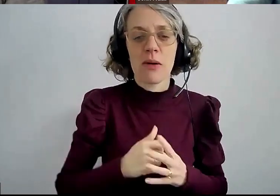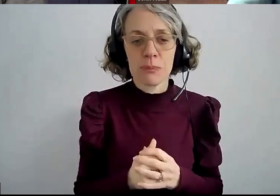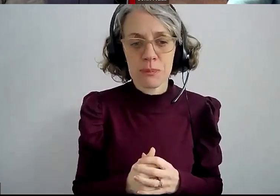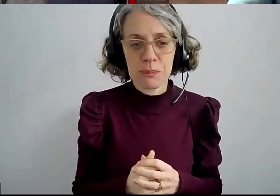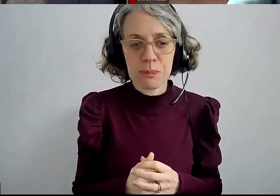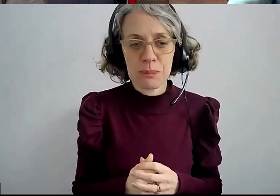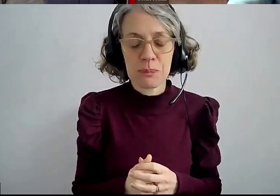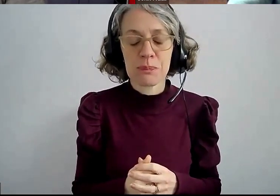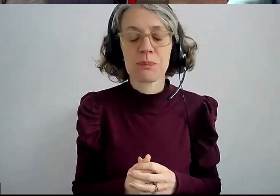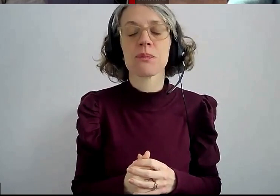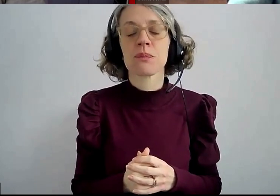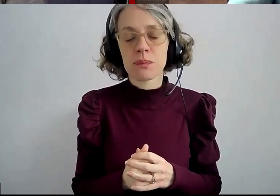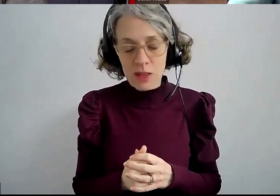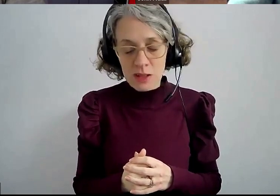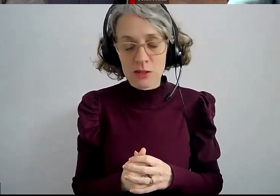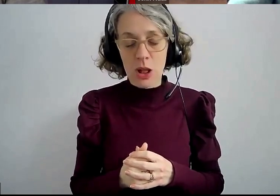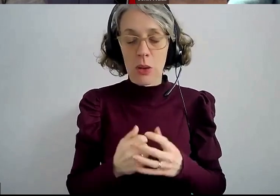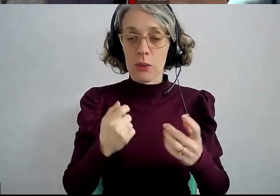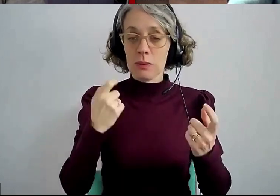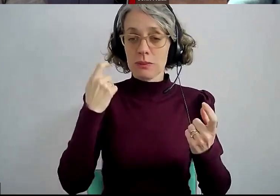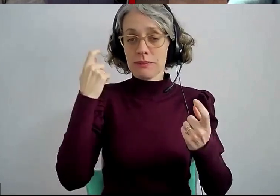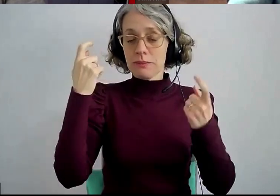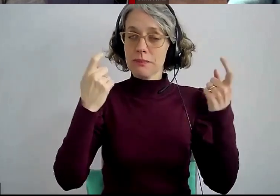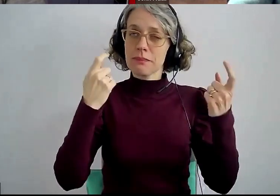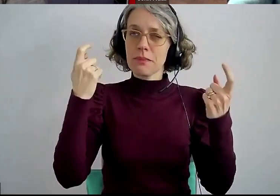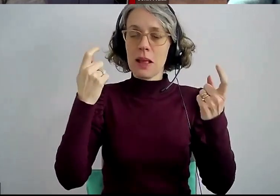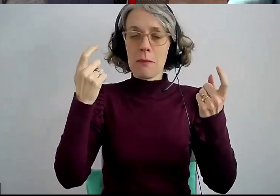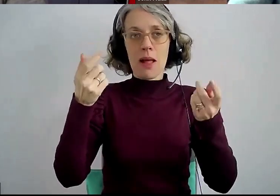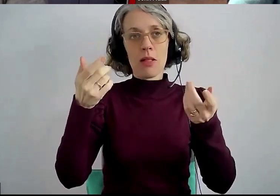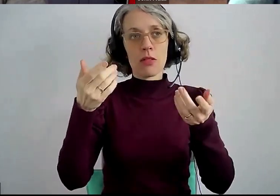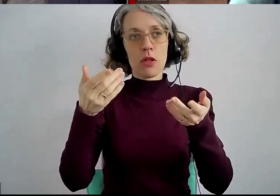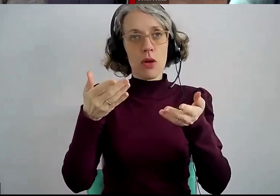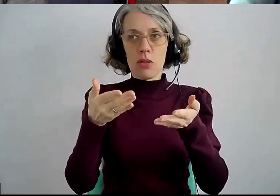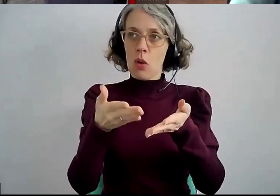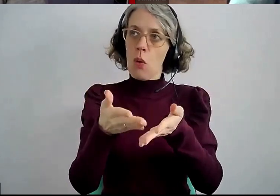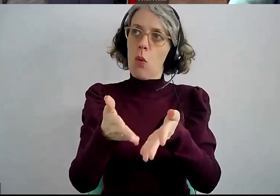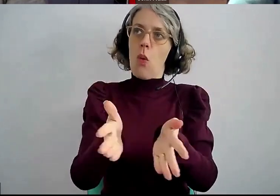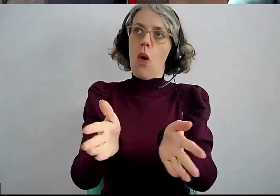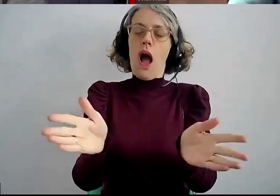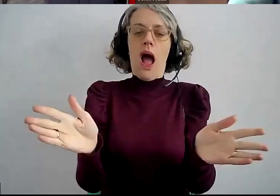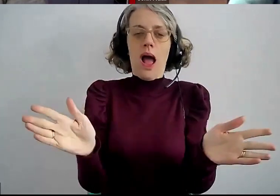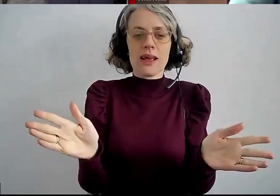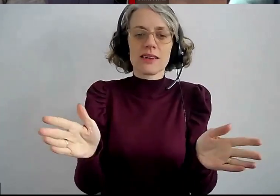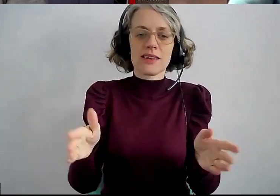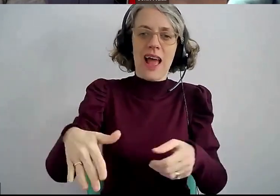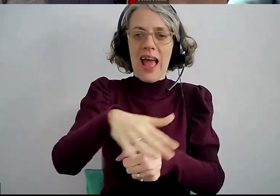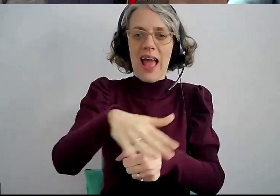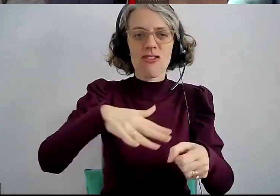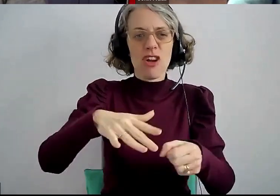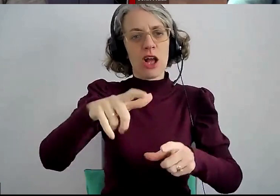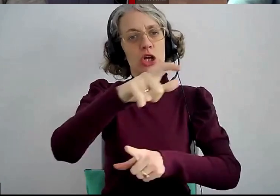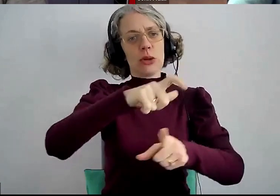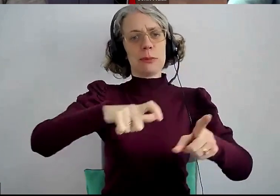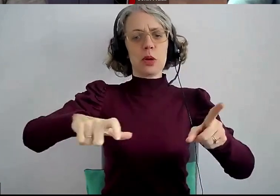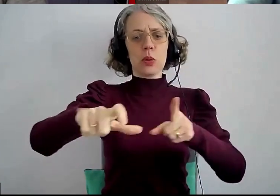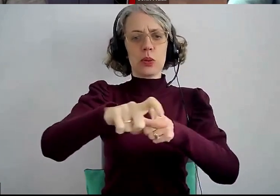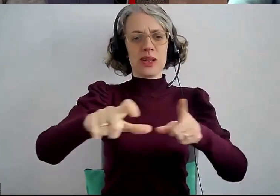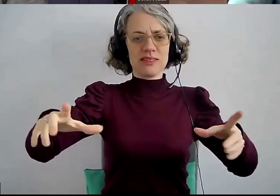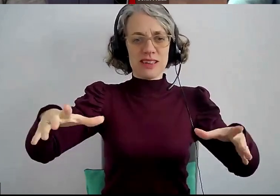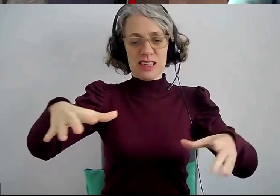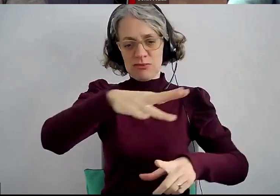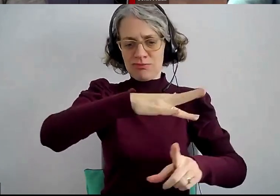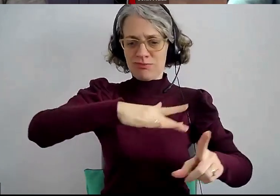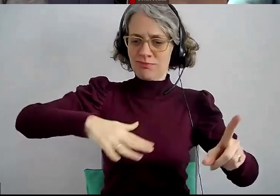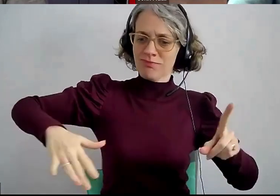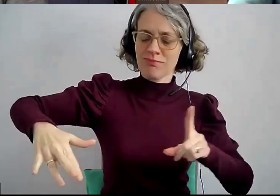Thinking in terms of the wider circle, wider area of community, which